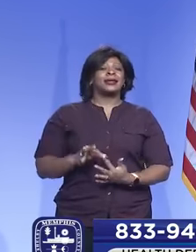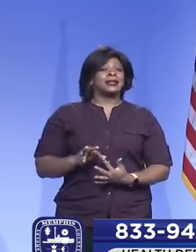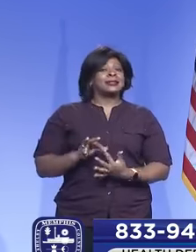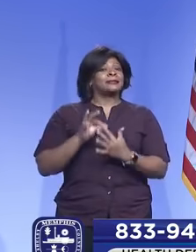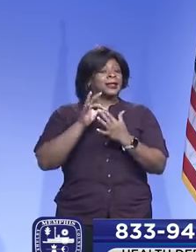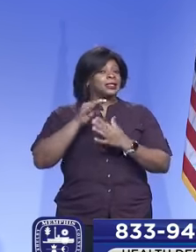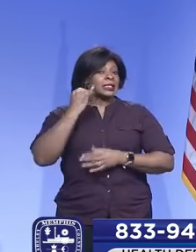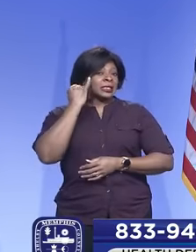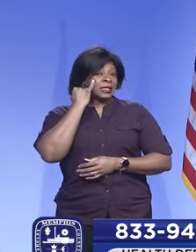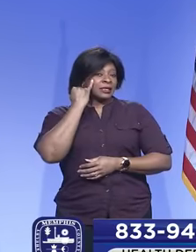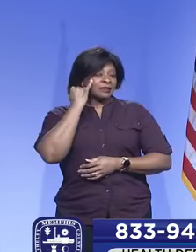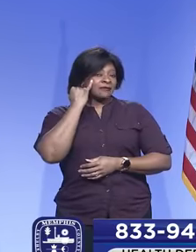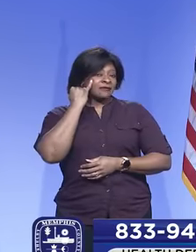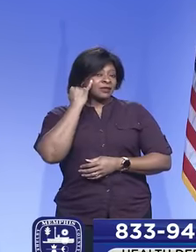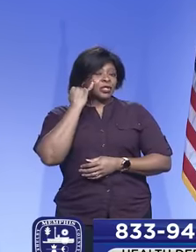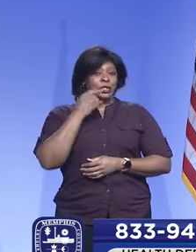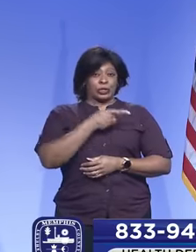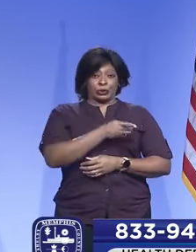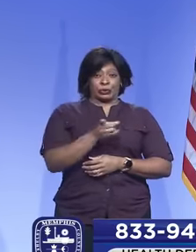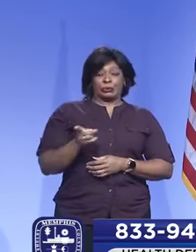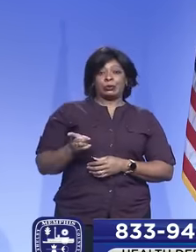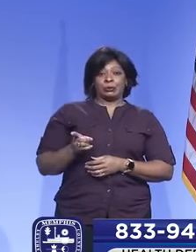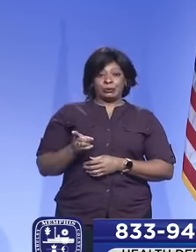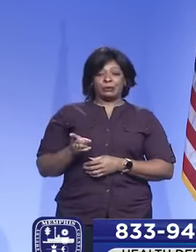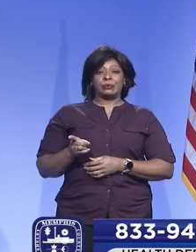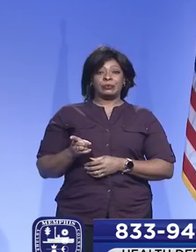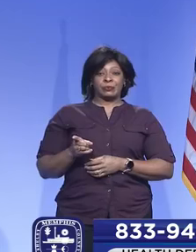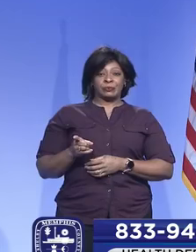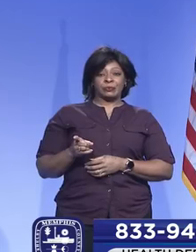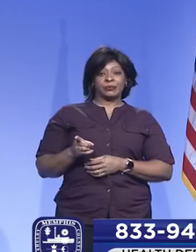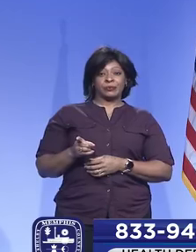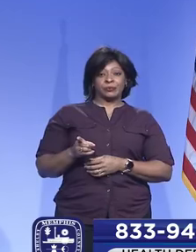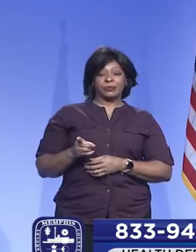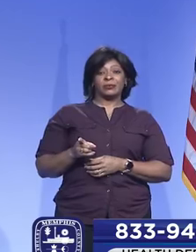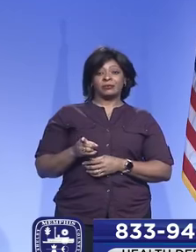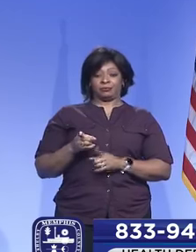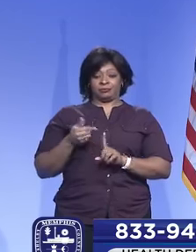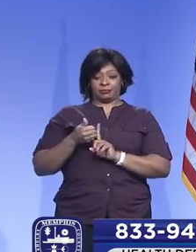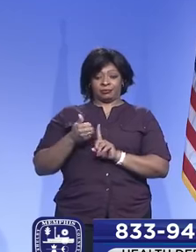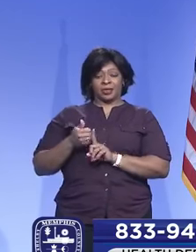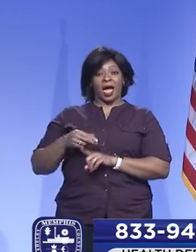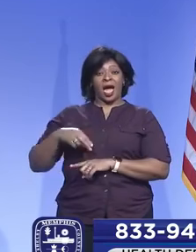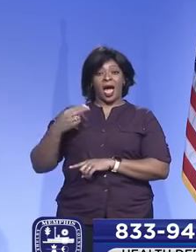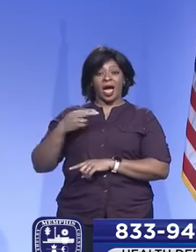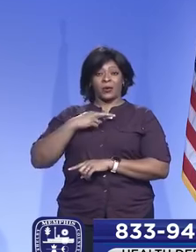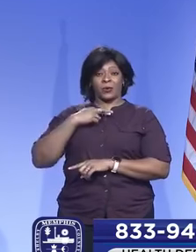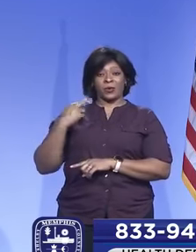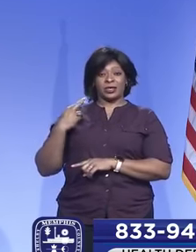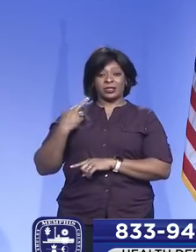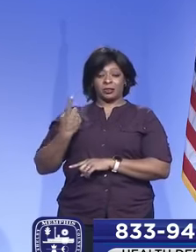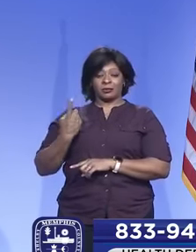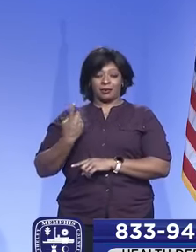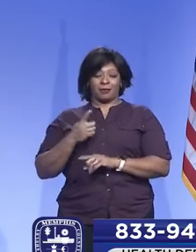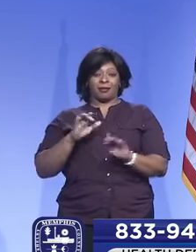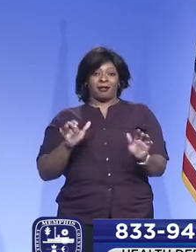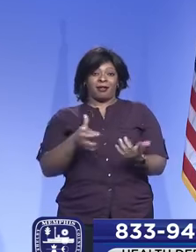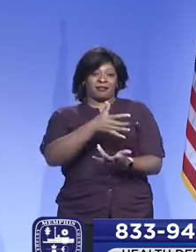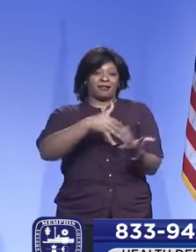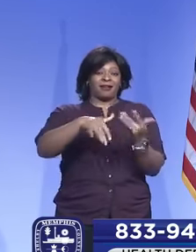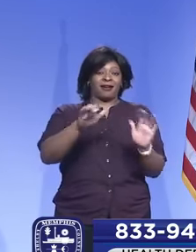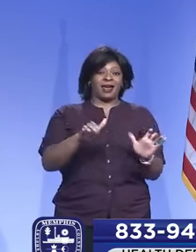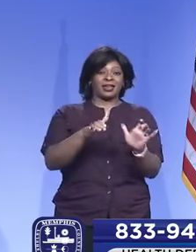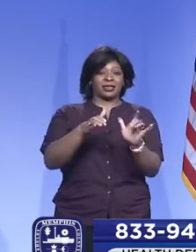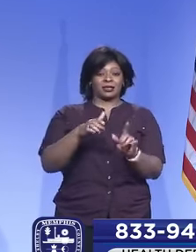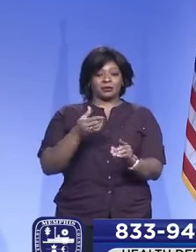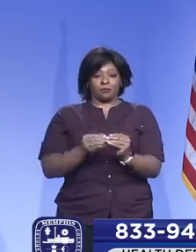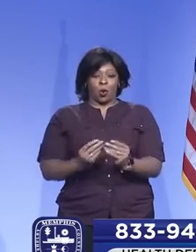especially if you at risk, you engage in activity that place